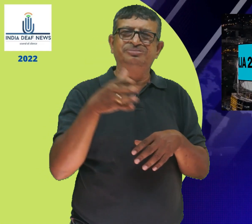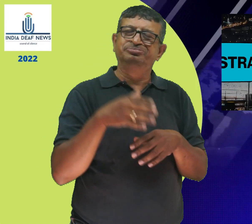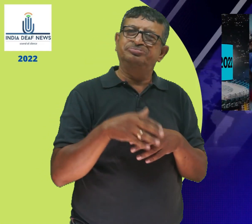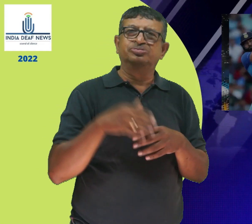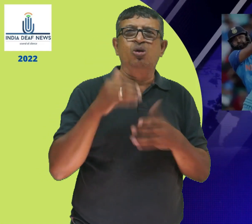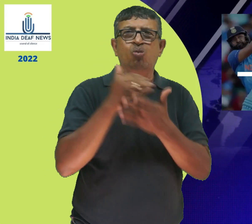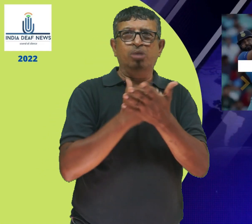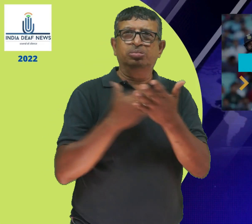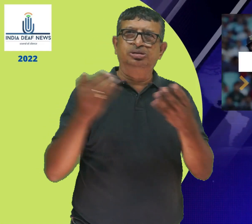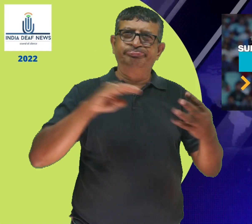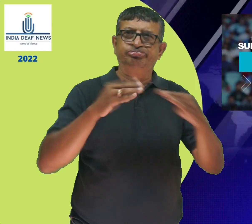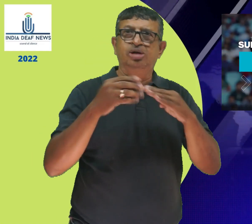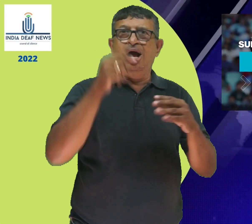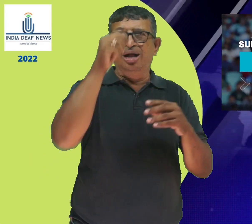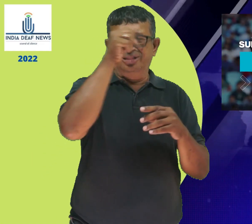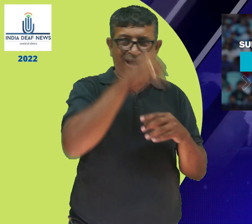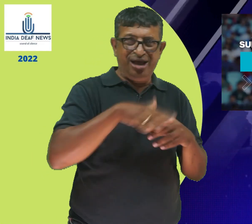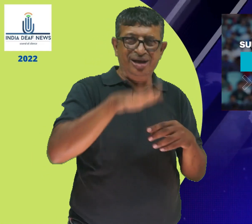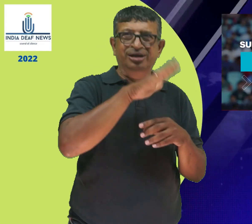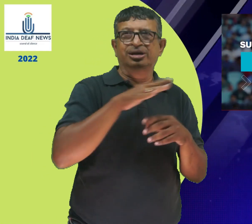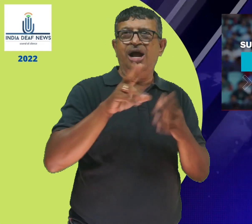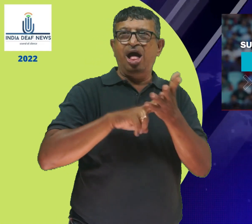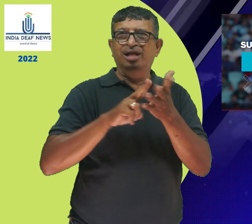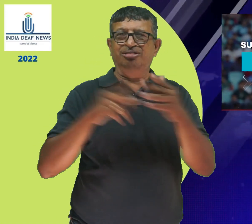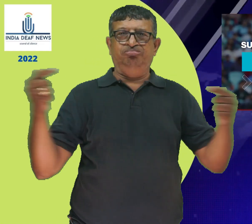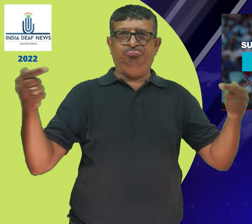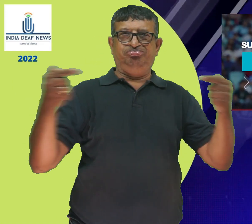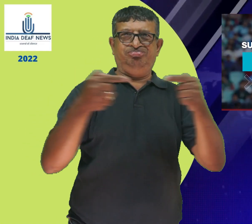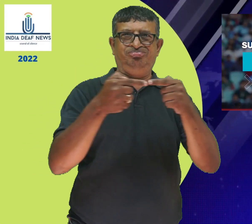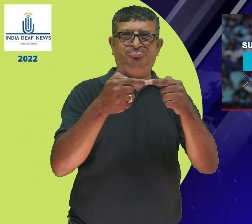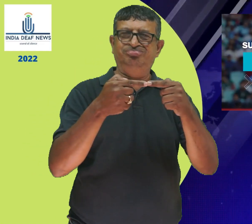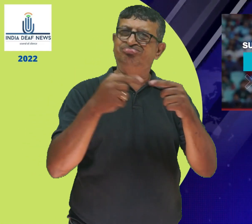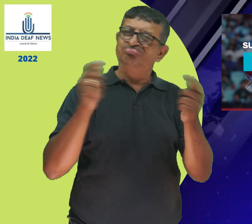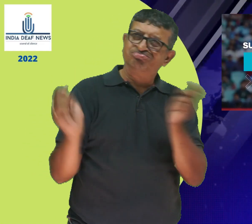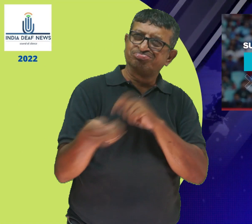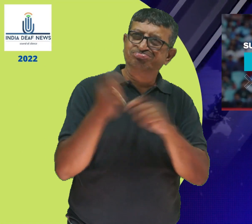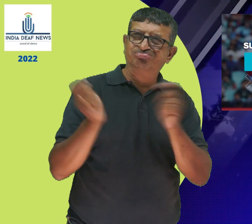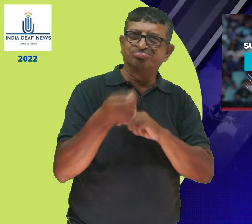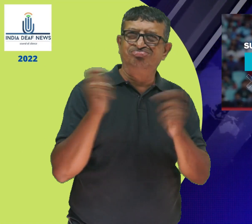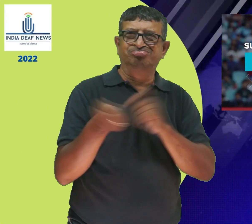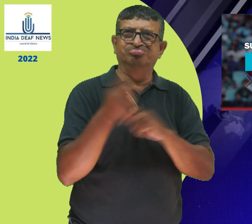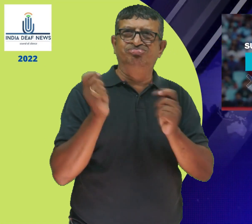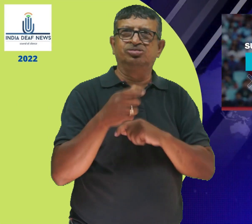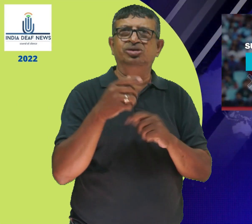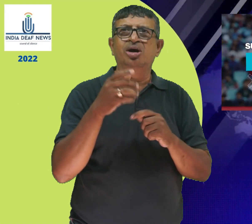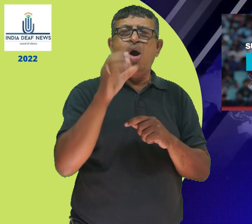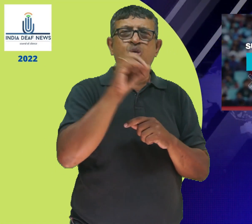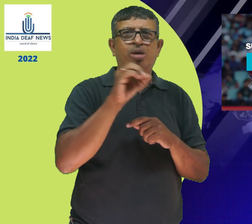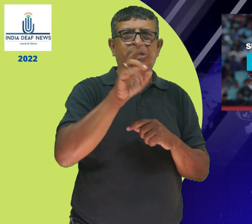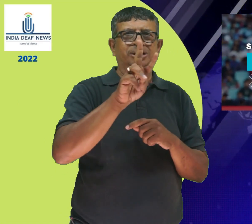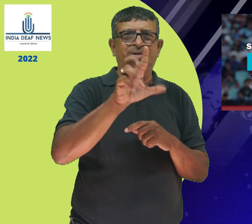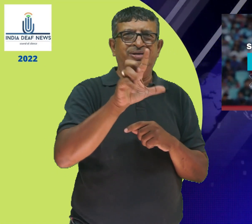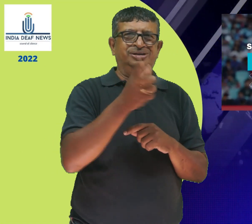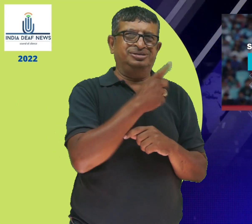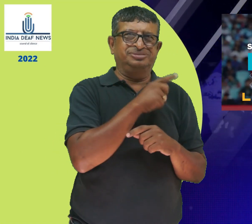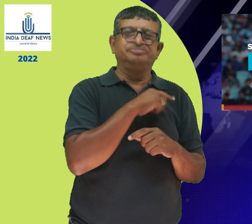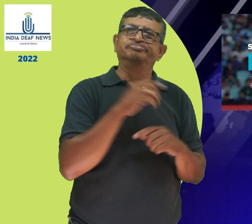Here are the highlights of what was a one-sided India-Netherlands Super 12 T20 World Cup matchup. 350s bring